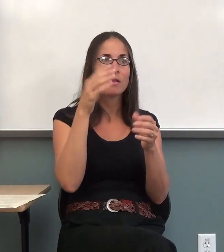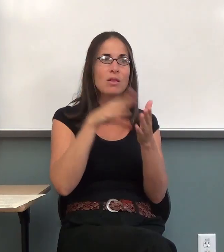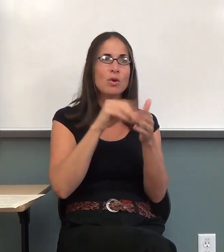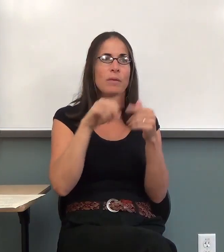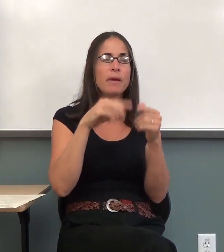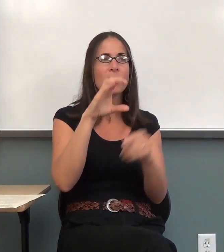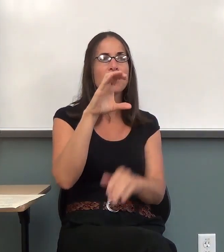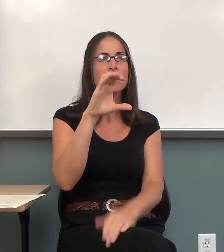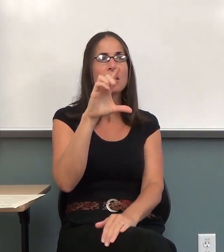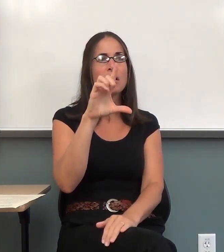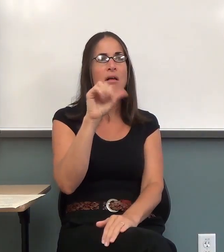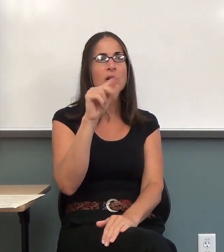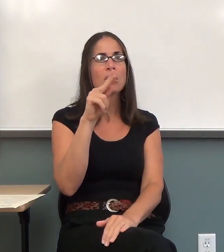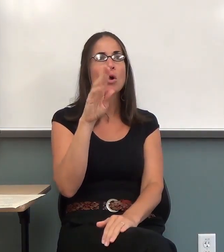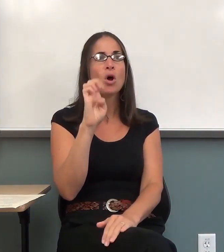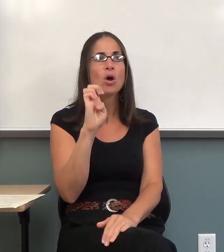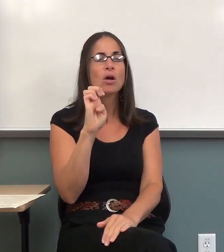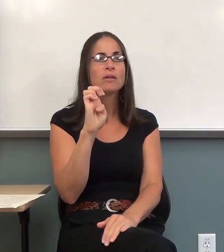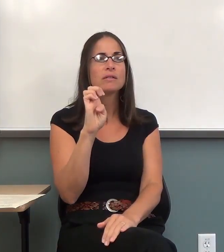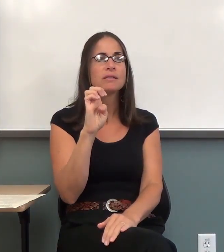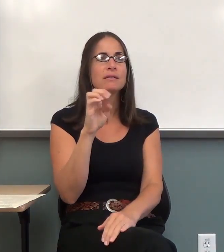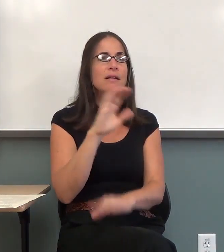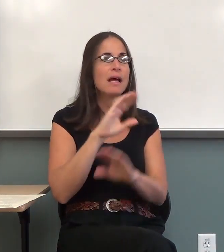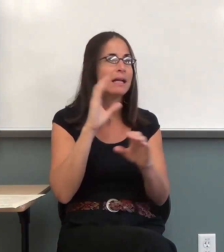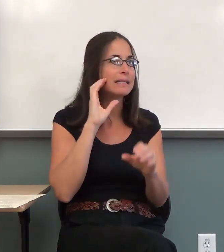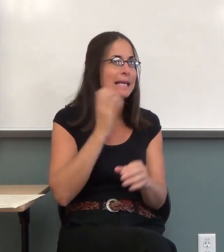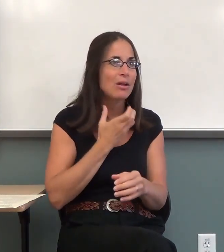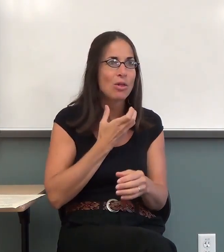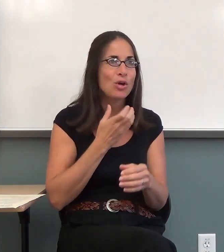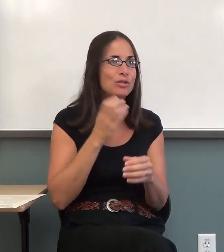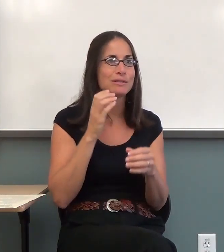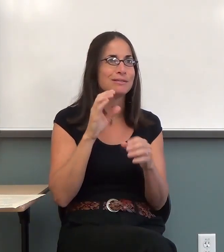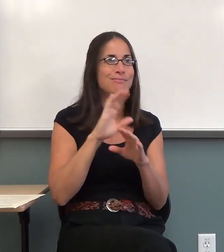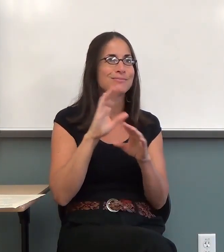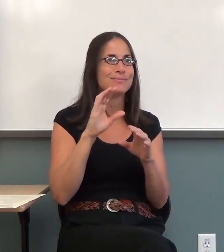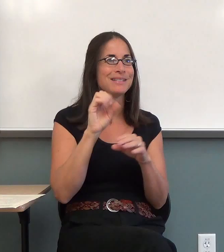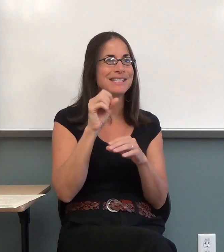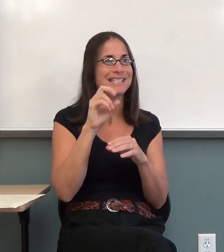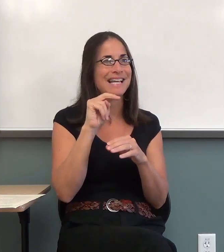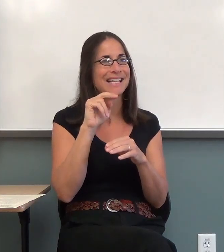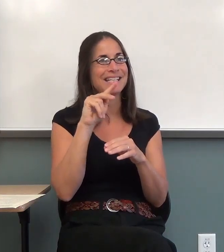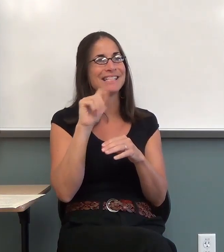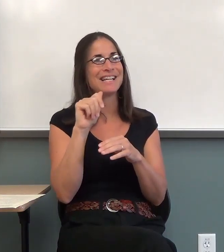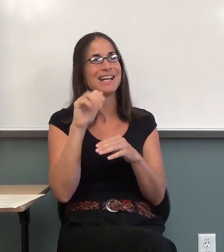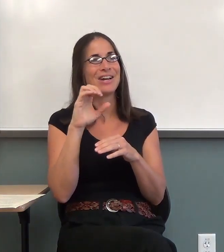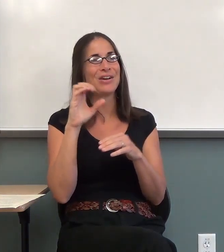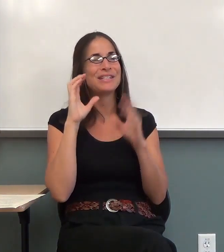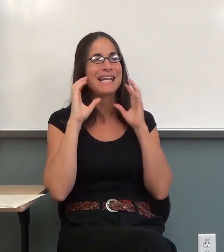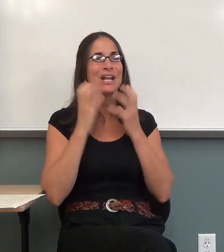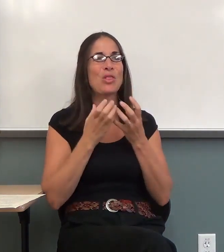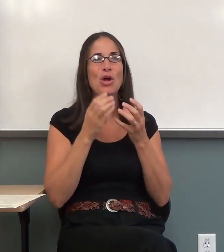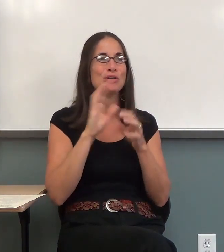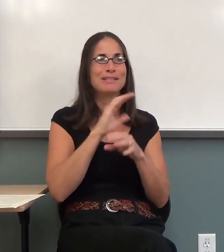Okay, not like Santa Claus. Different clause. Okay? So a clause. So if I have a